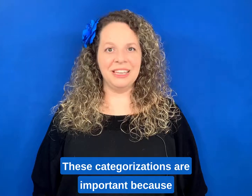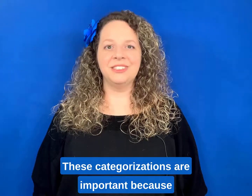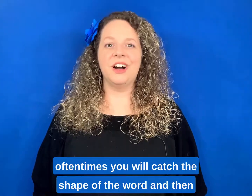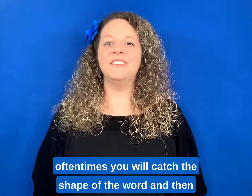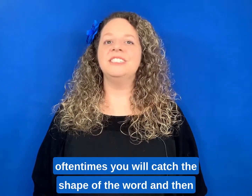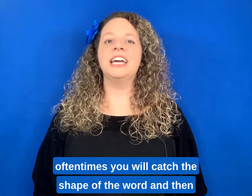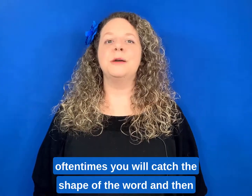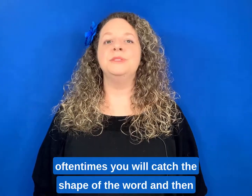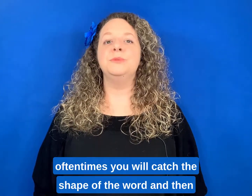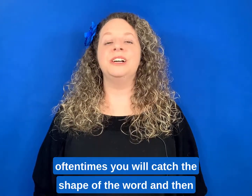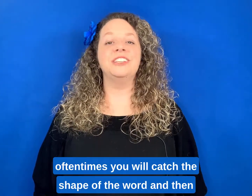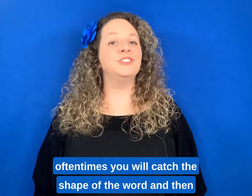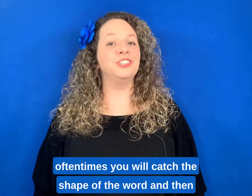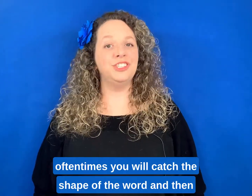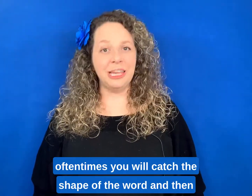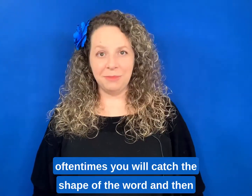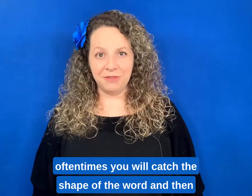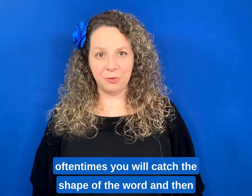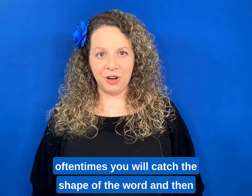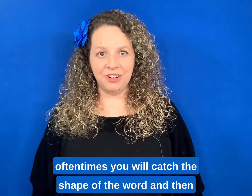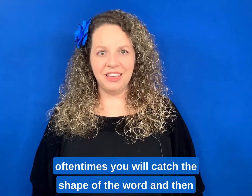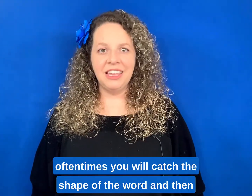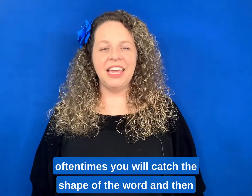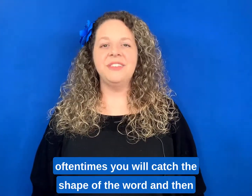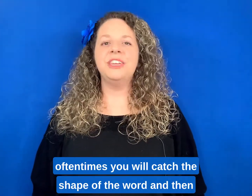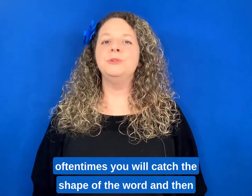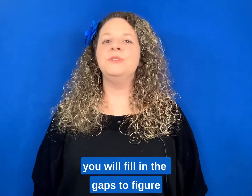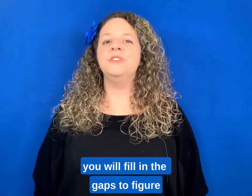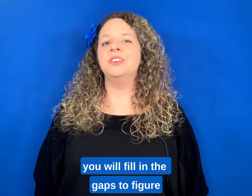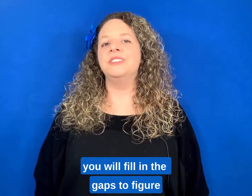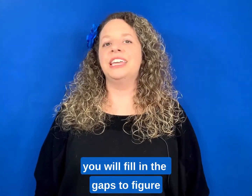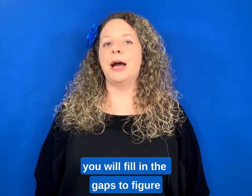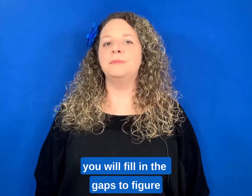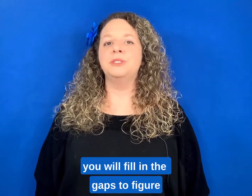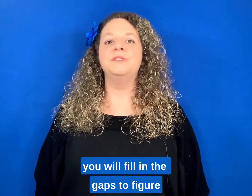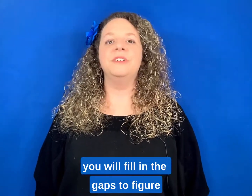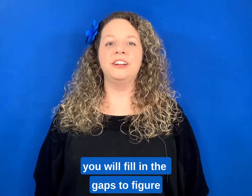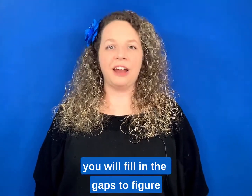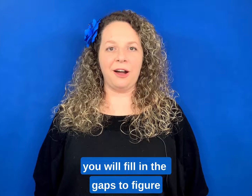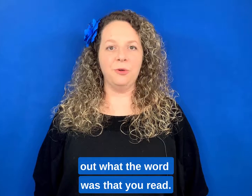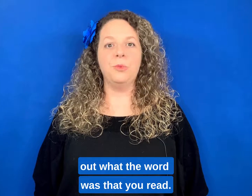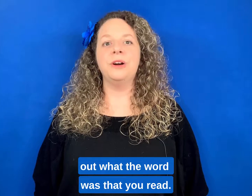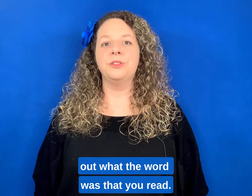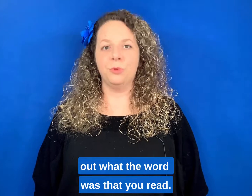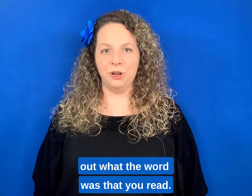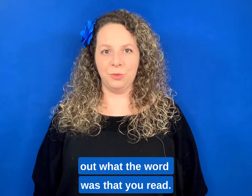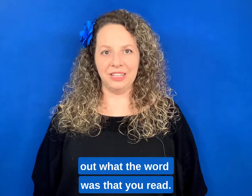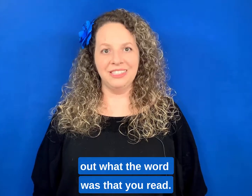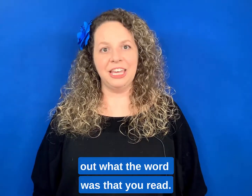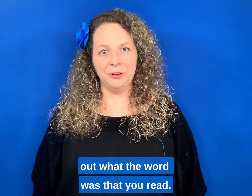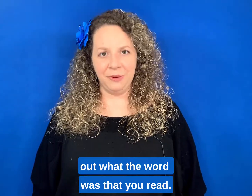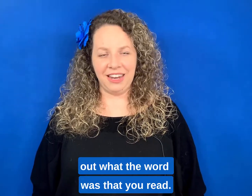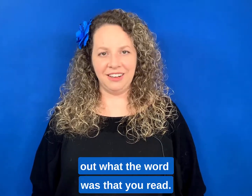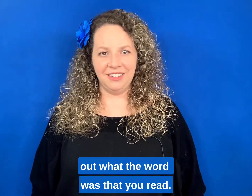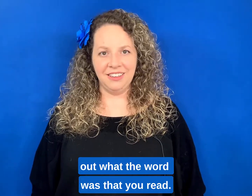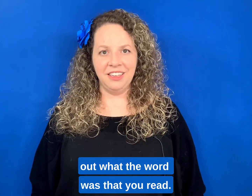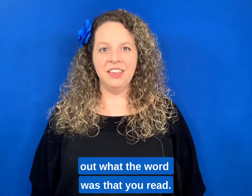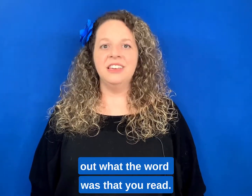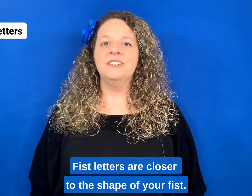because oftentimes you will catch the shape of the word and then you will fill in the gaps to figure out what the word was that you read.